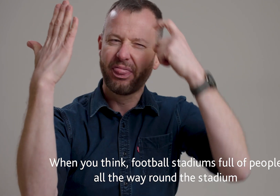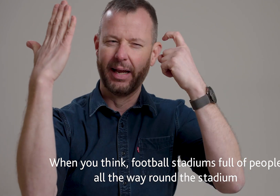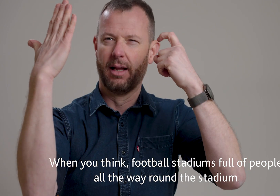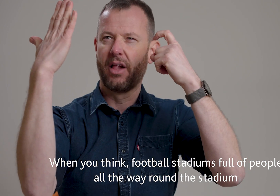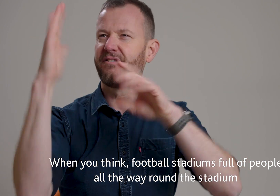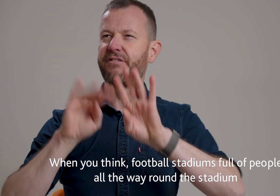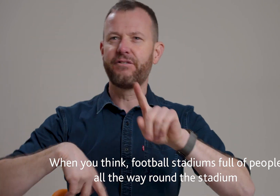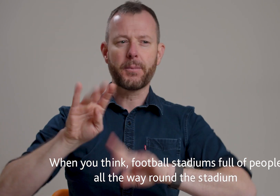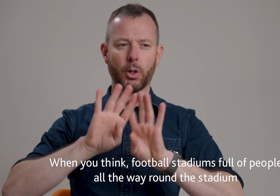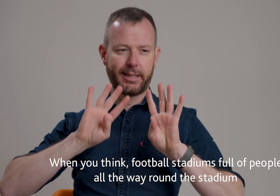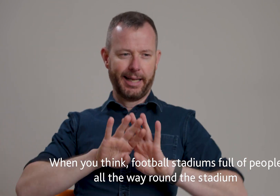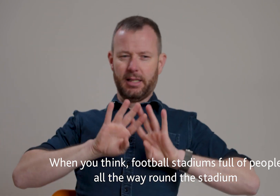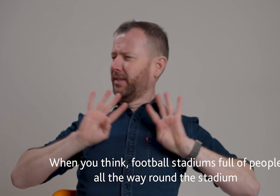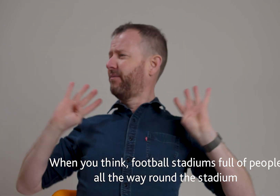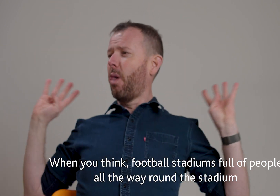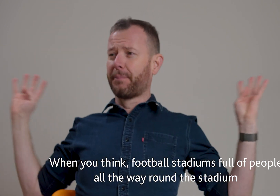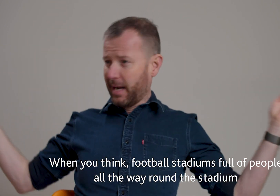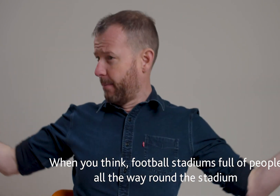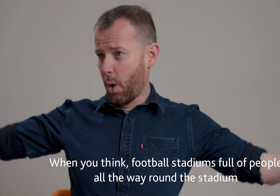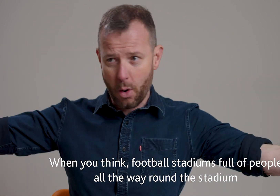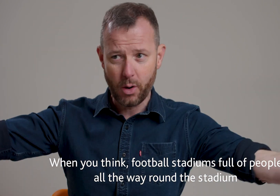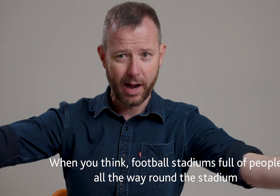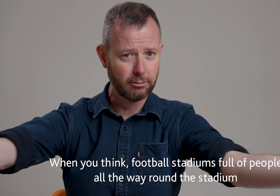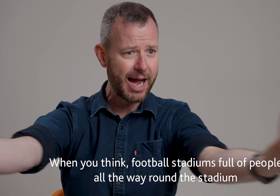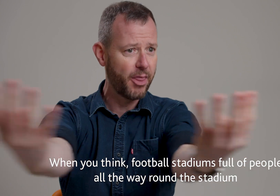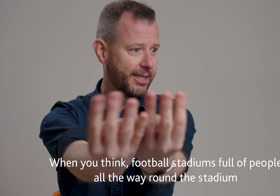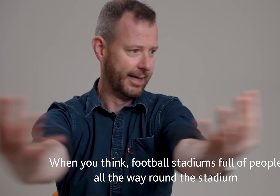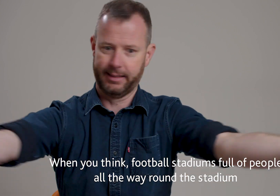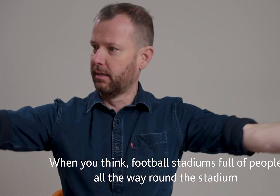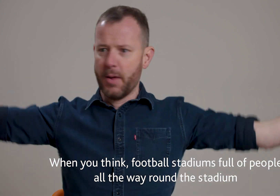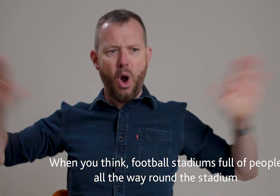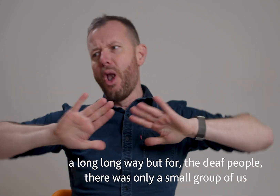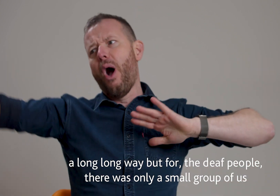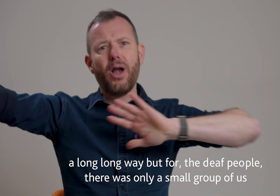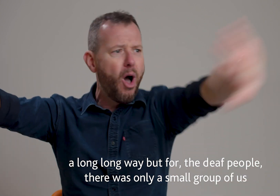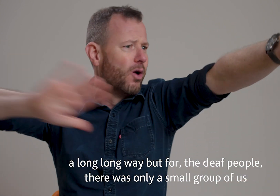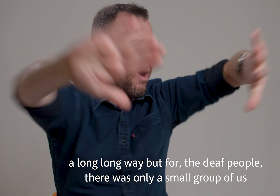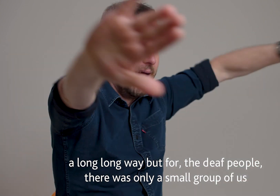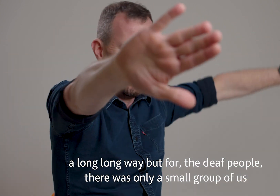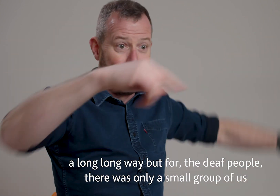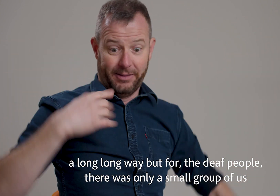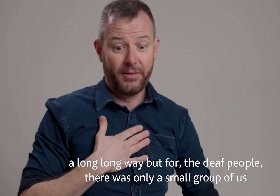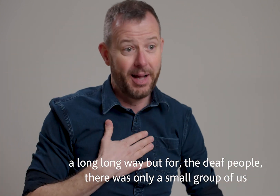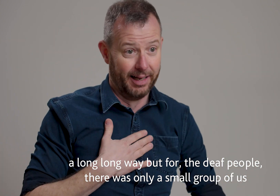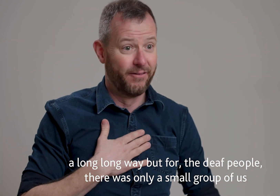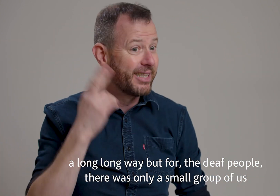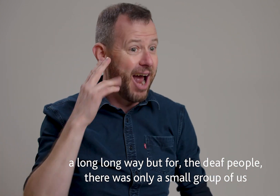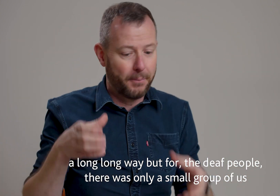this? Fuck off, there's a lot of people all the way around the stadium. A lot of nowhere. Don't know the dead